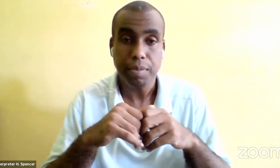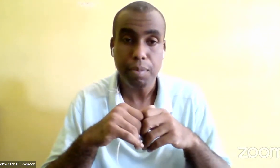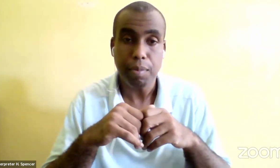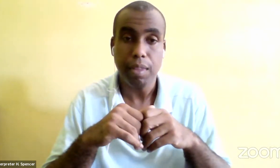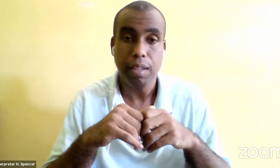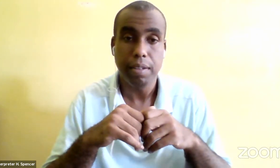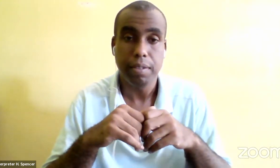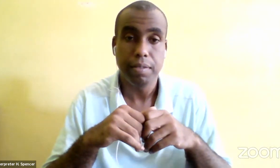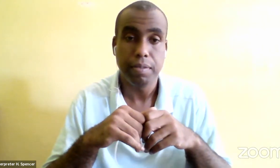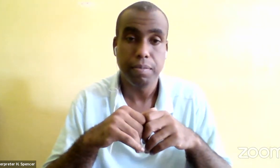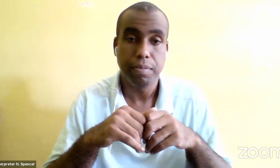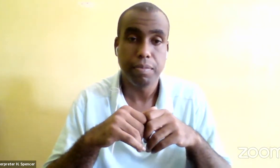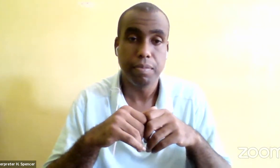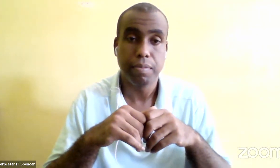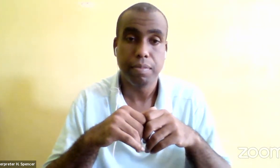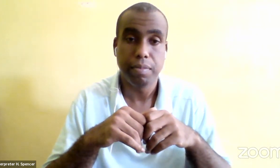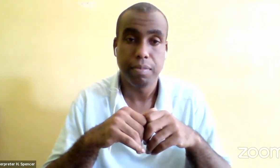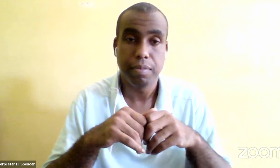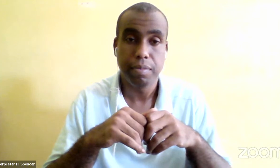Come again?